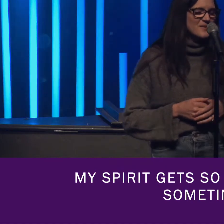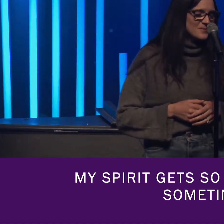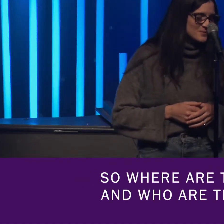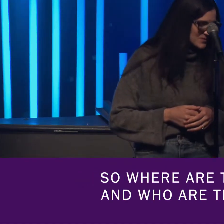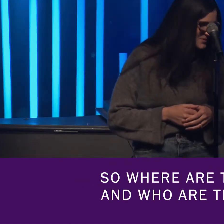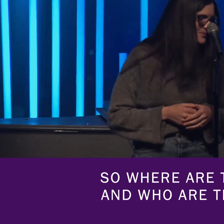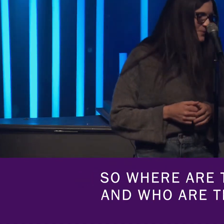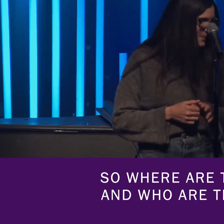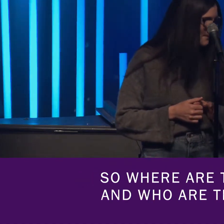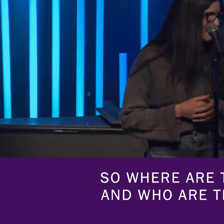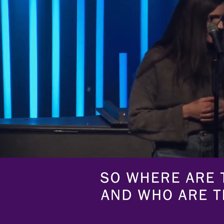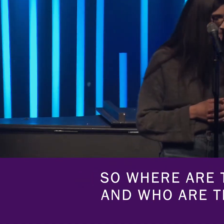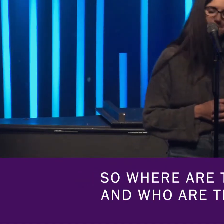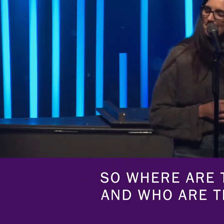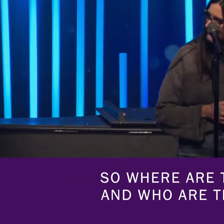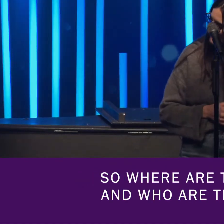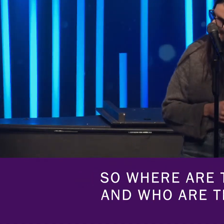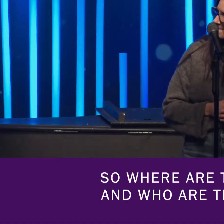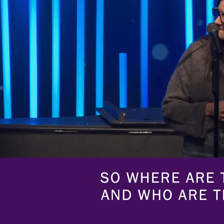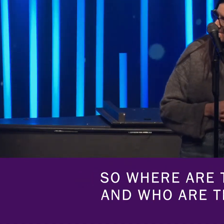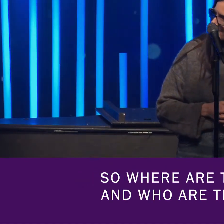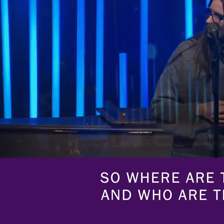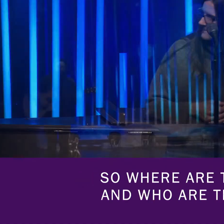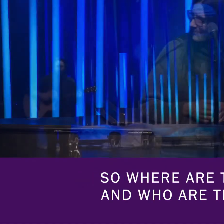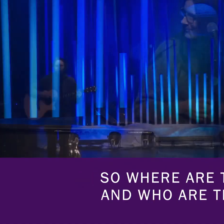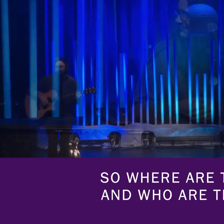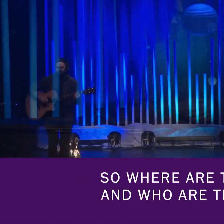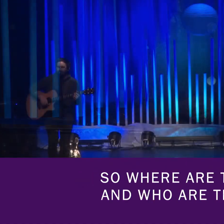Sometimes, where are the strong?